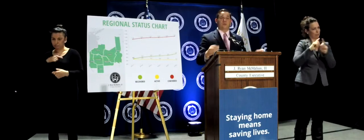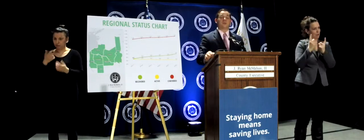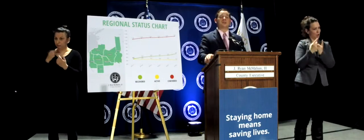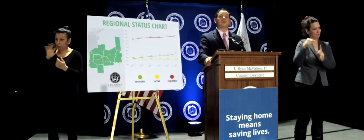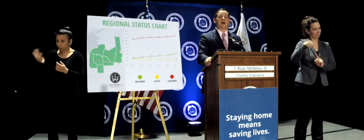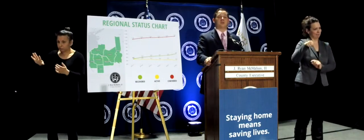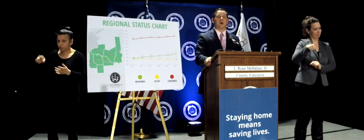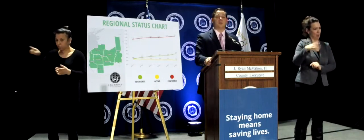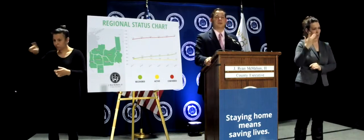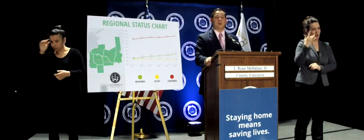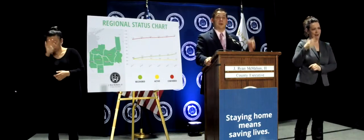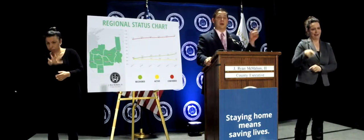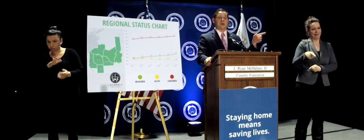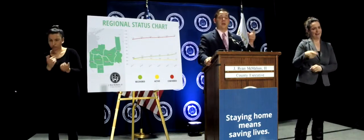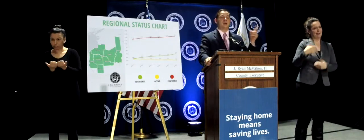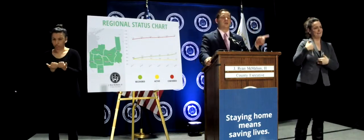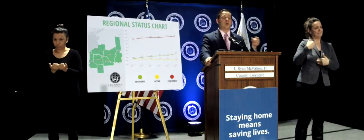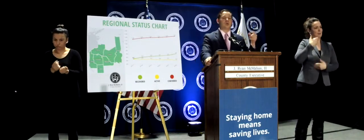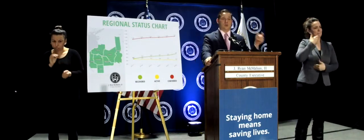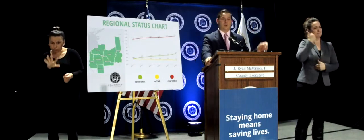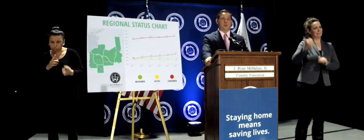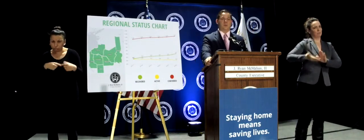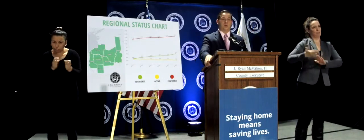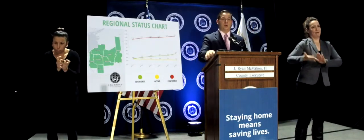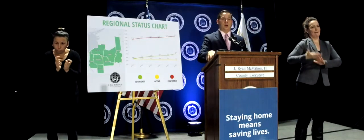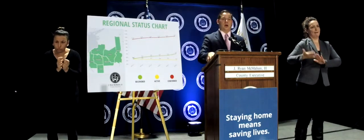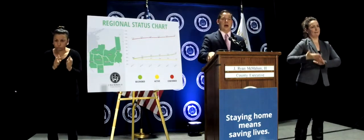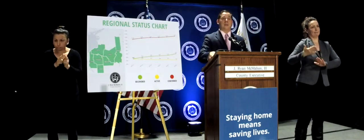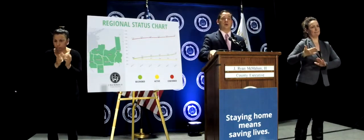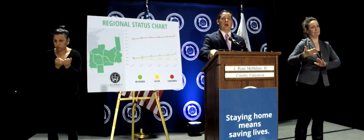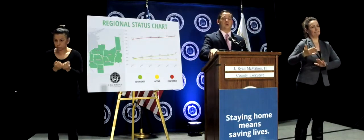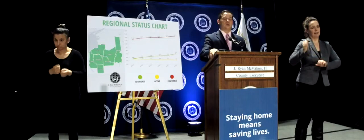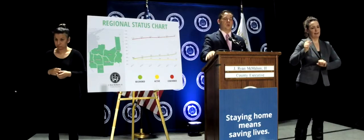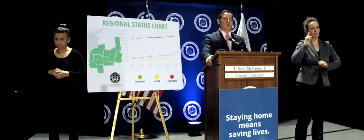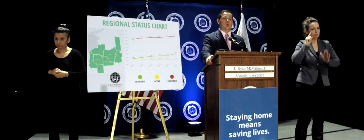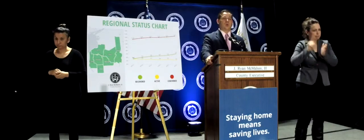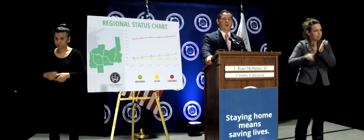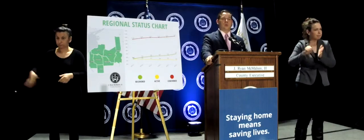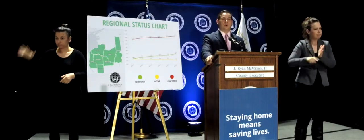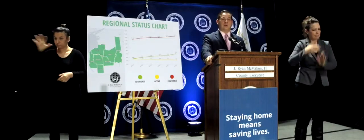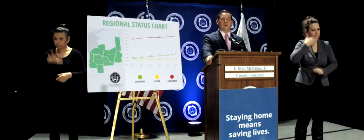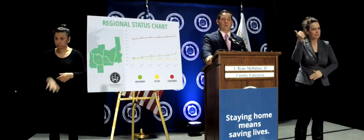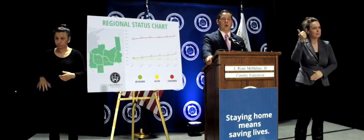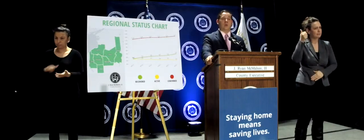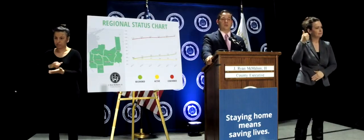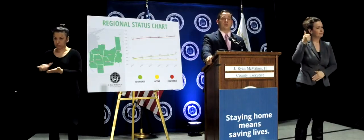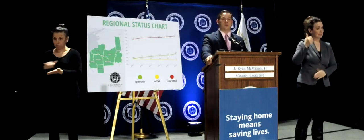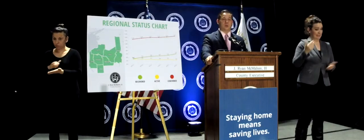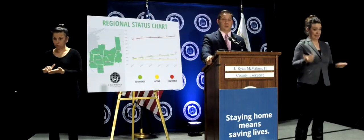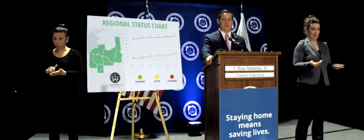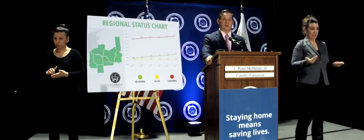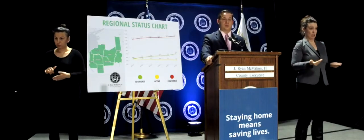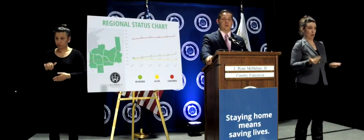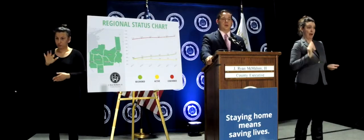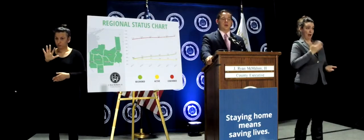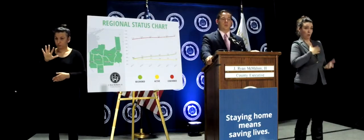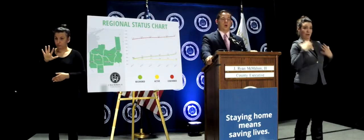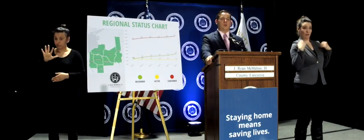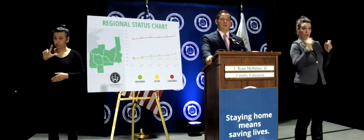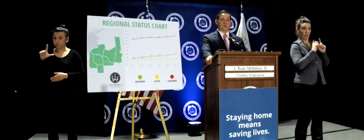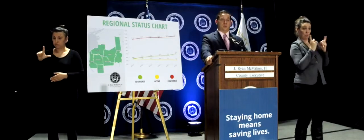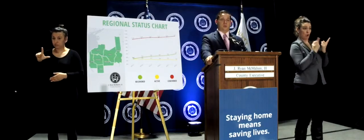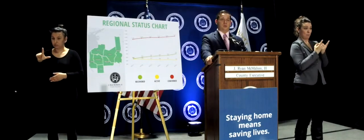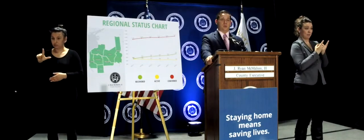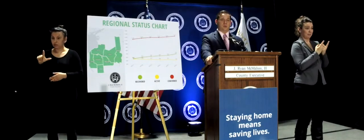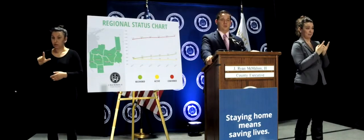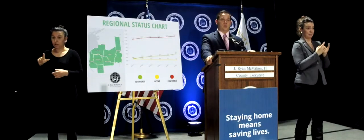We're the 57 health departments around the county. Those are the people on the ground. So we're always going to be doing this, and we're